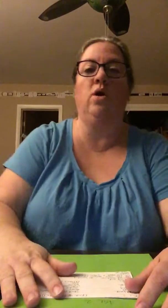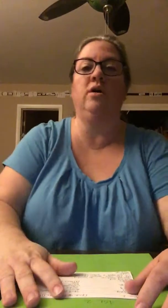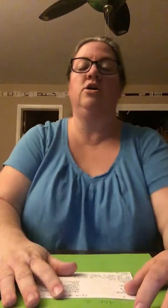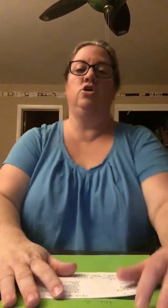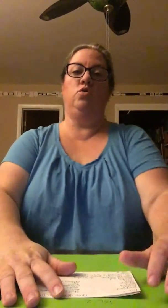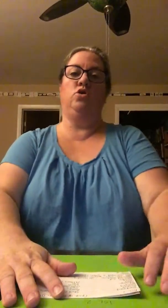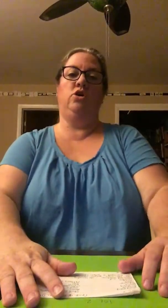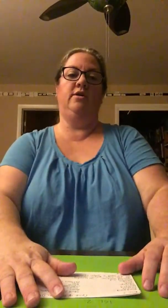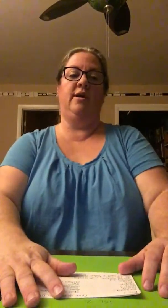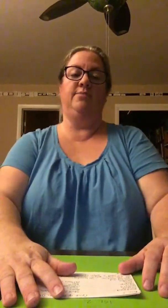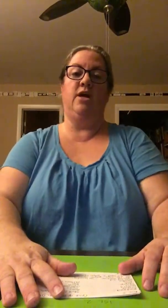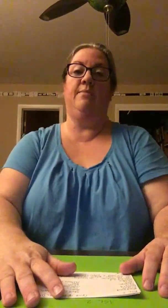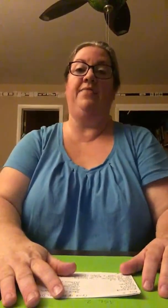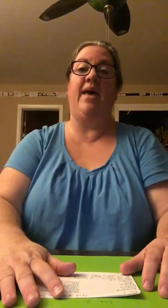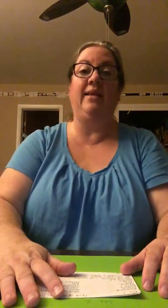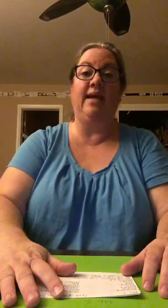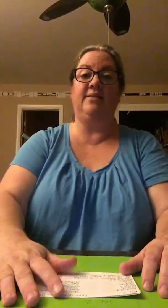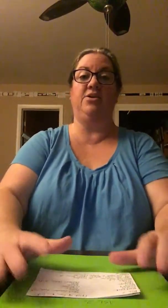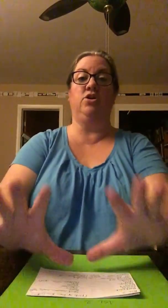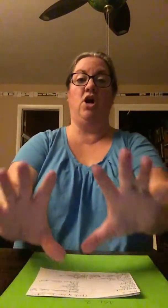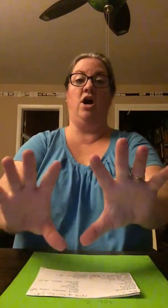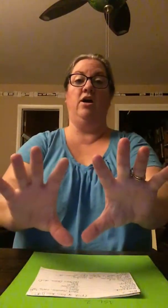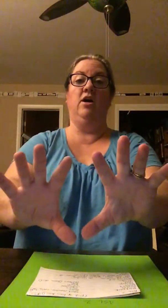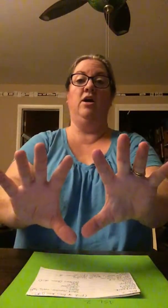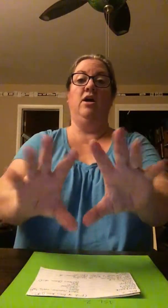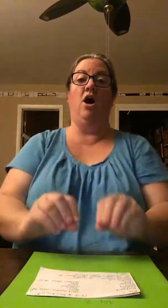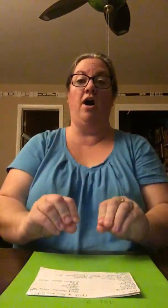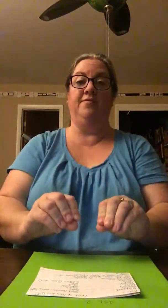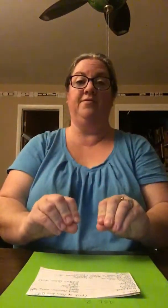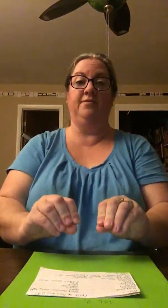Or you could talk about the headlights on your car. Off.